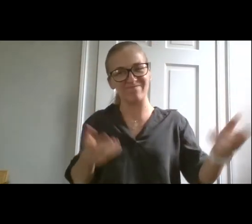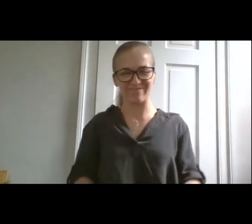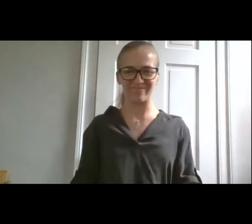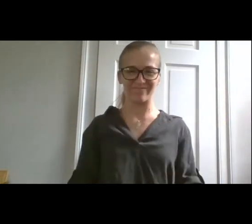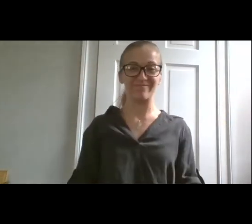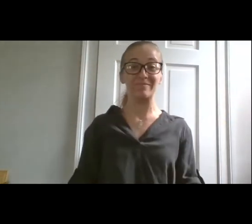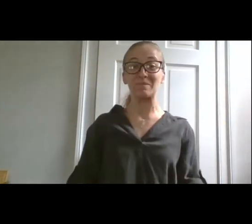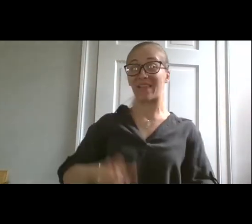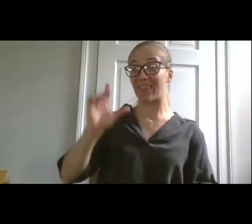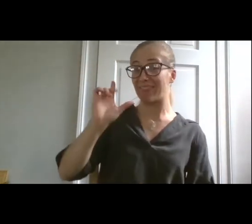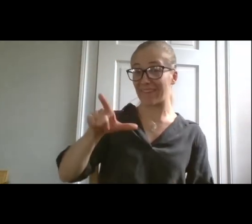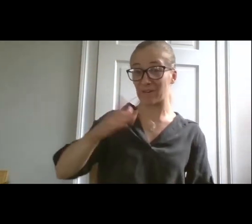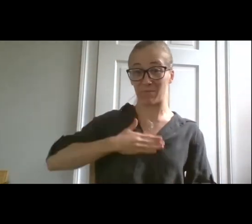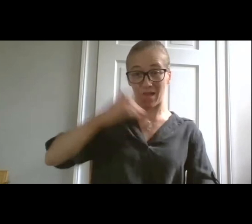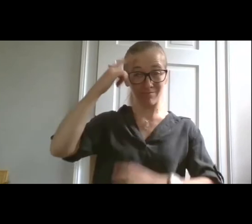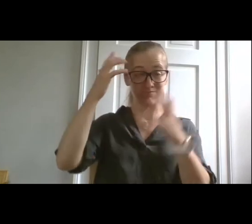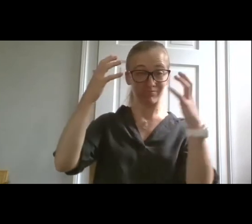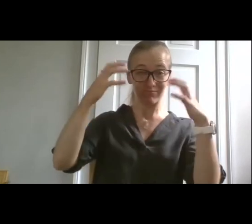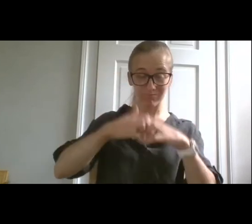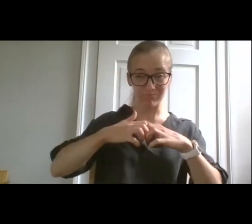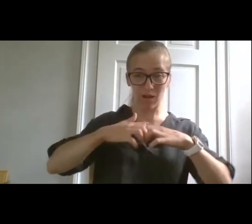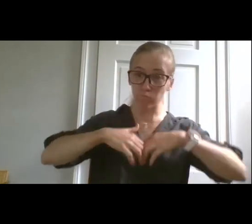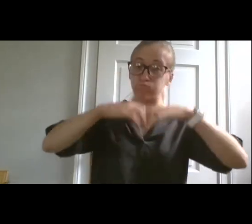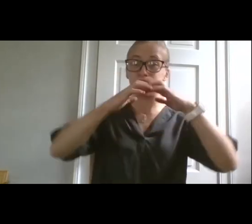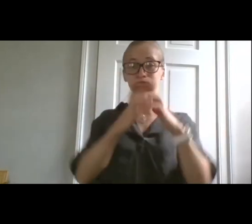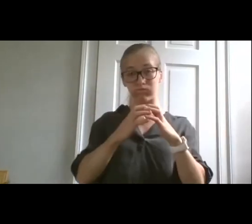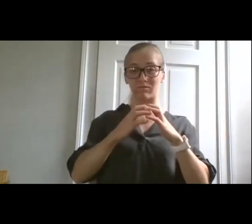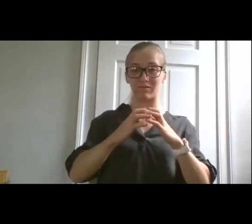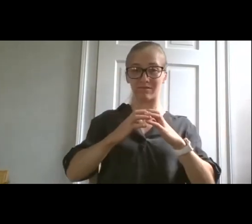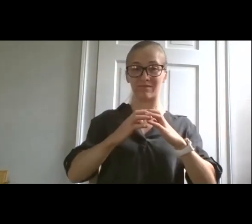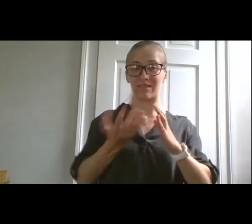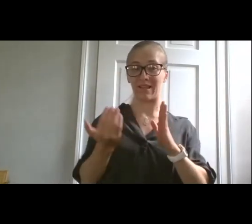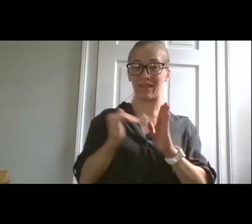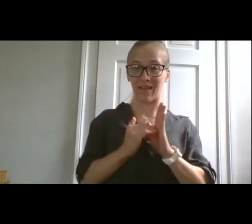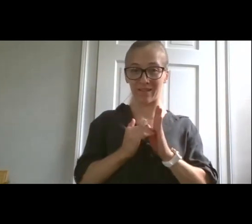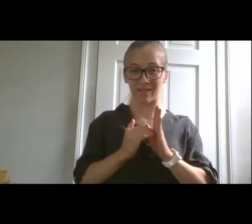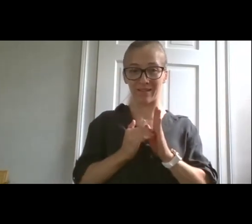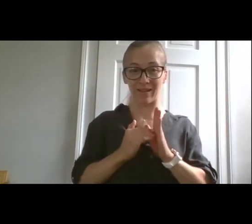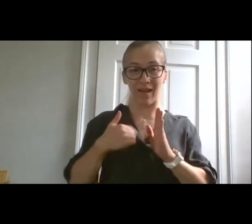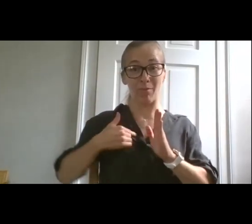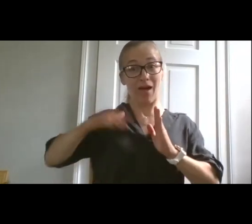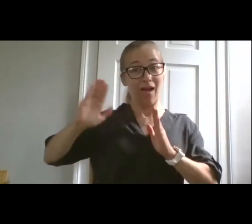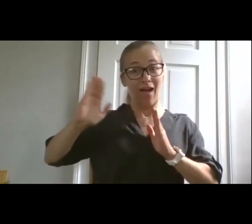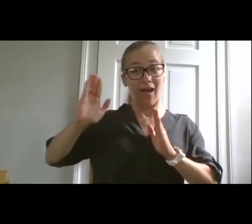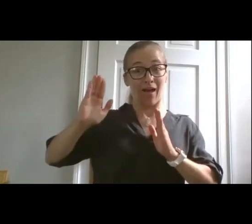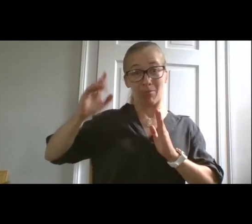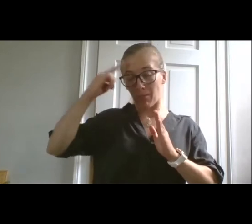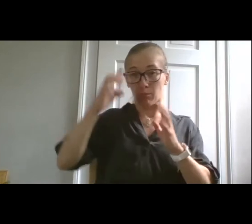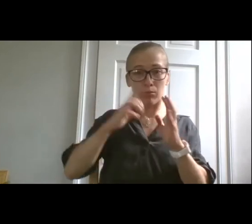A moment later, my brain sort of engaged again, right? It re-engaged. And it was, so I'm just still waving and my brain is